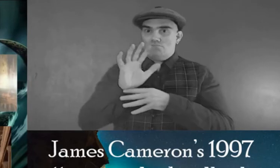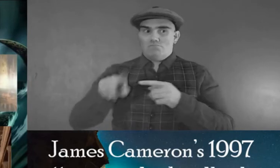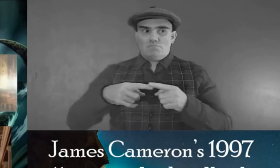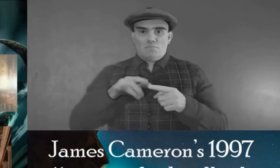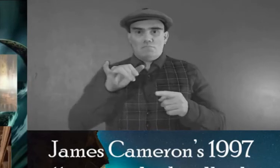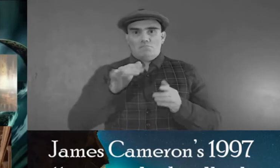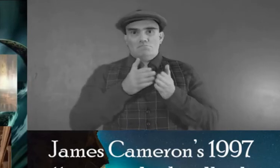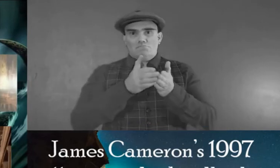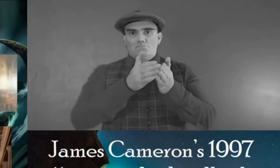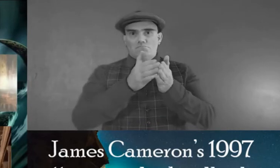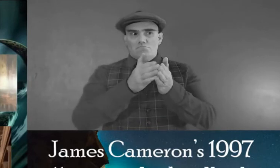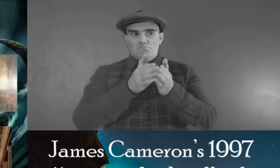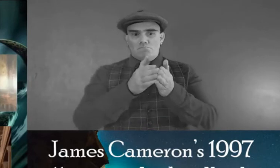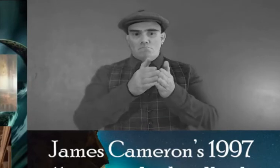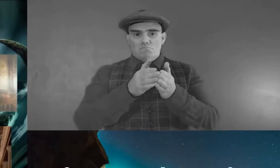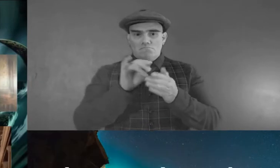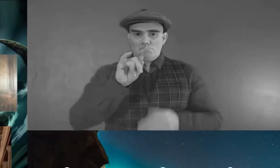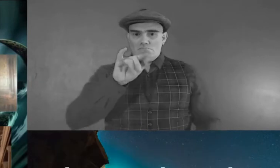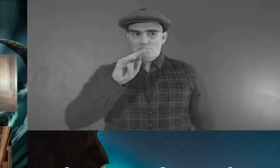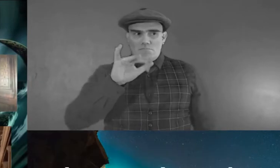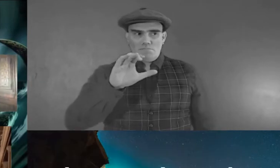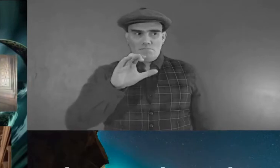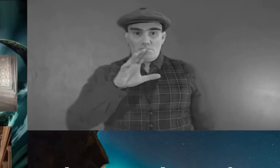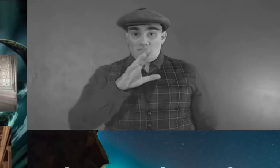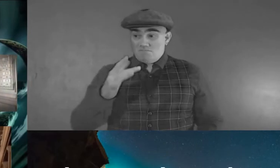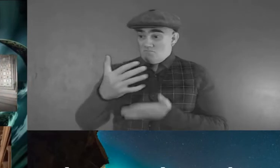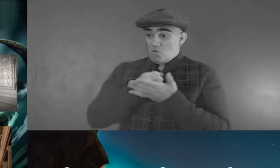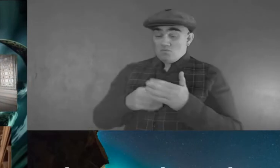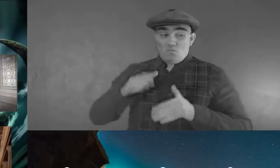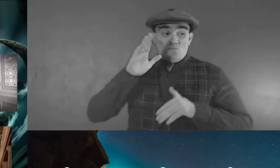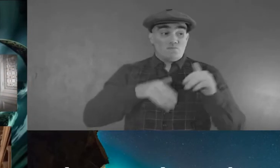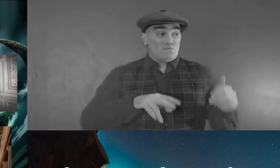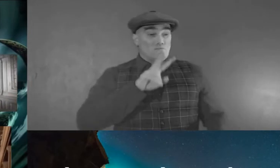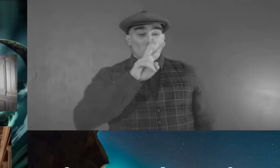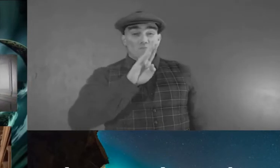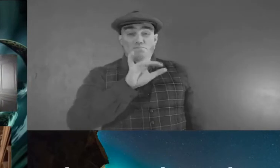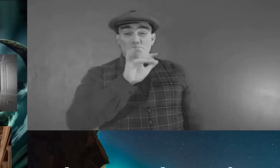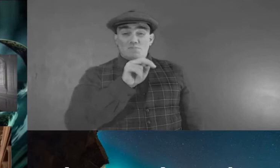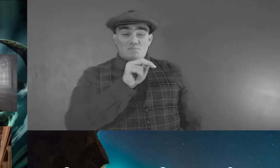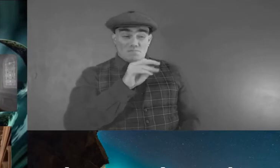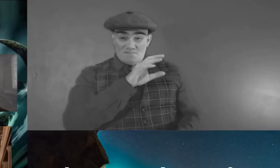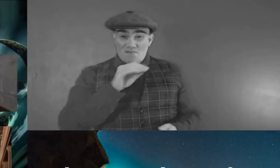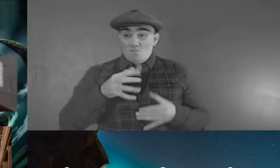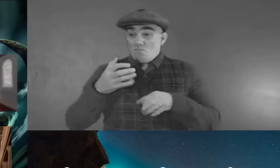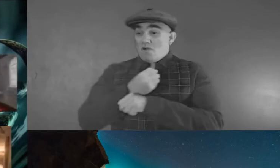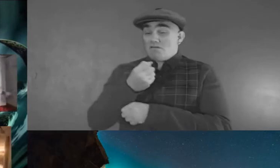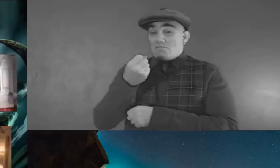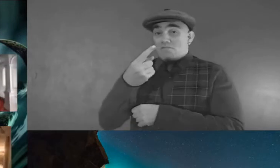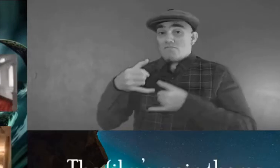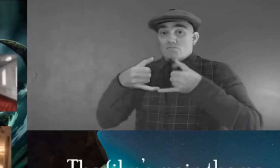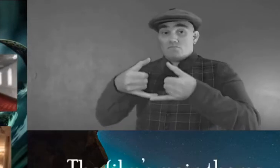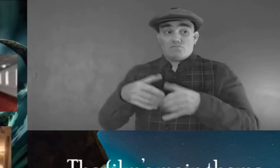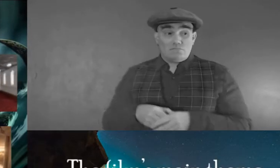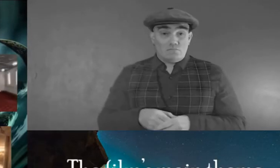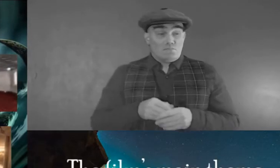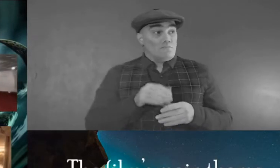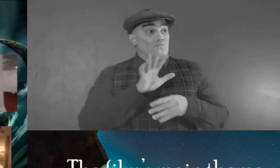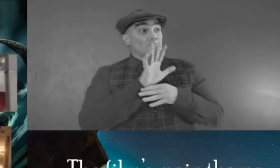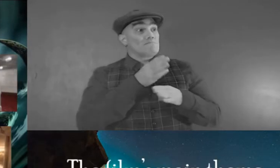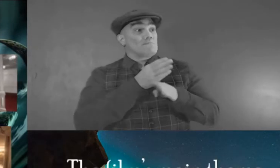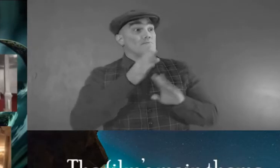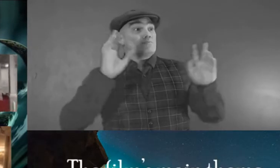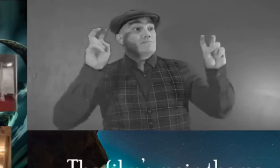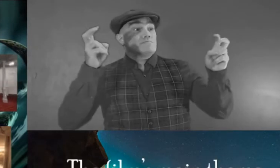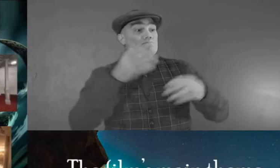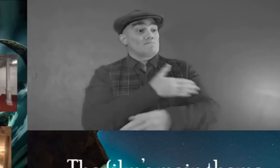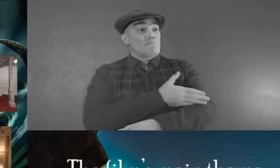film about the Titanic. It has grossed more than $2 billion and won 11 Oscars. The film's main